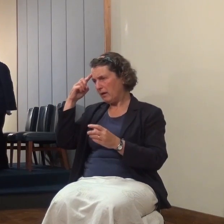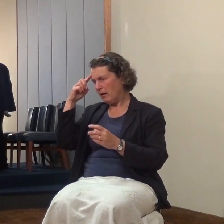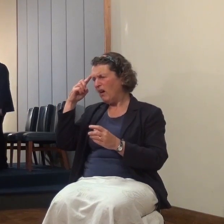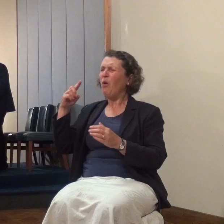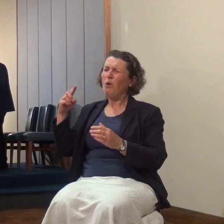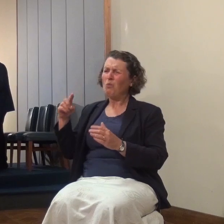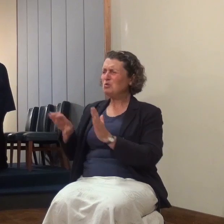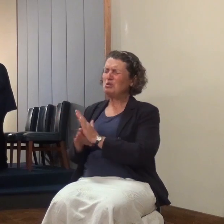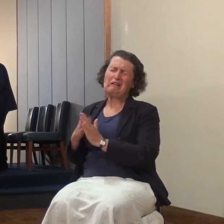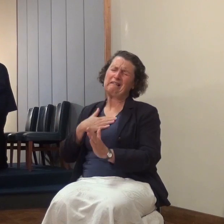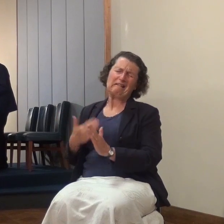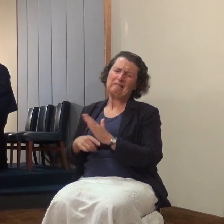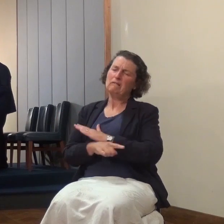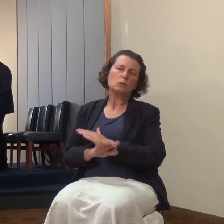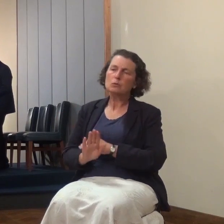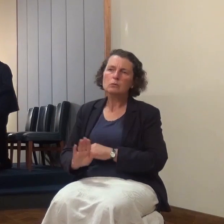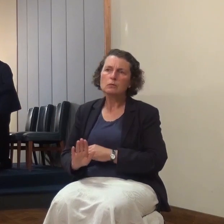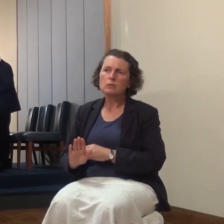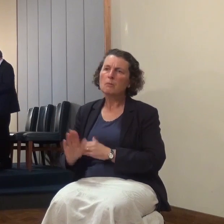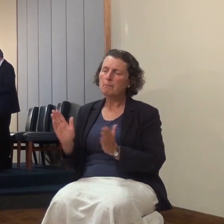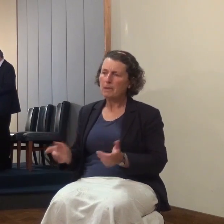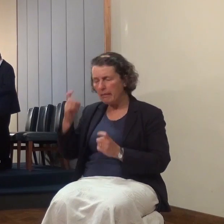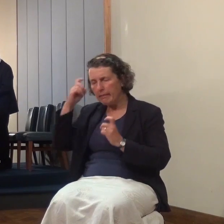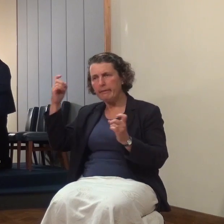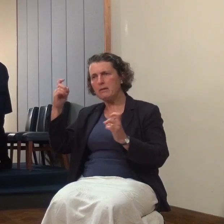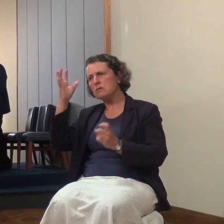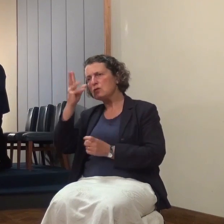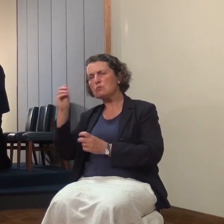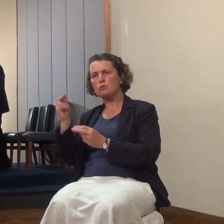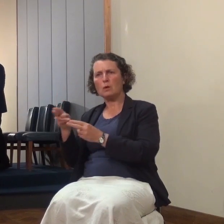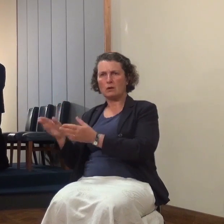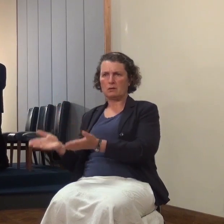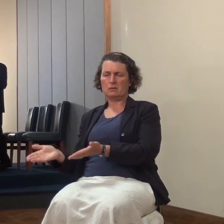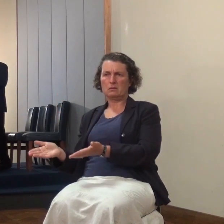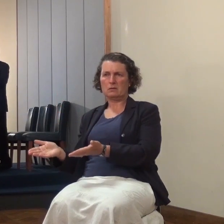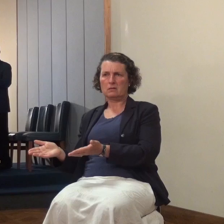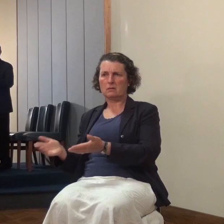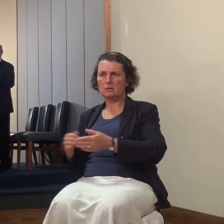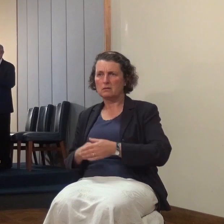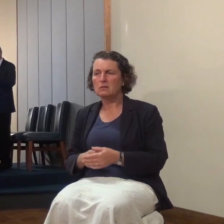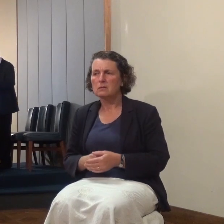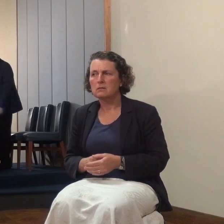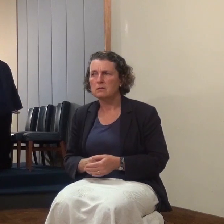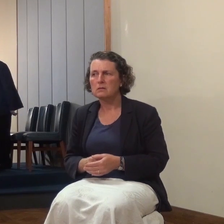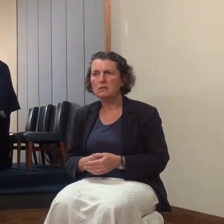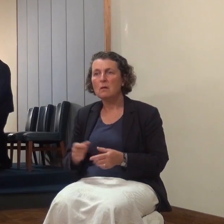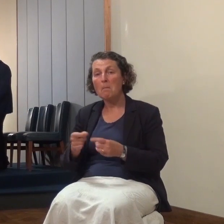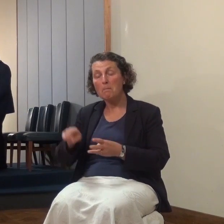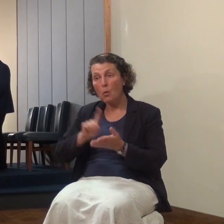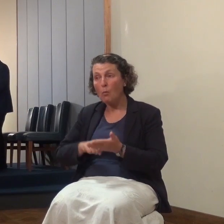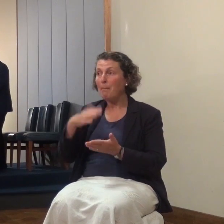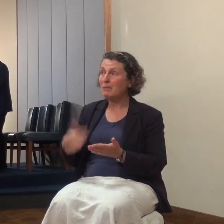is important to pray during our afflictions and trials. Paul did, thrice, urgently,